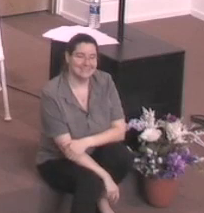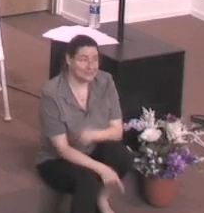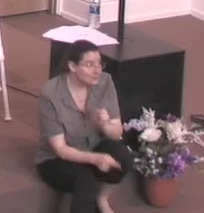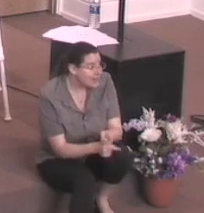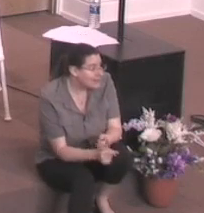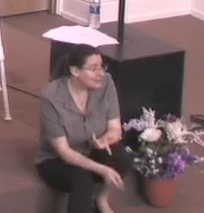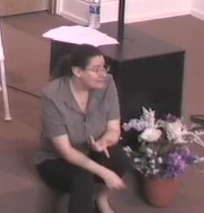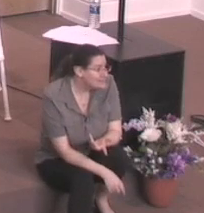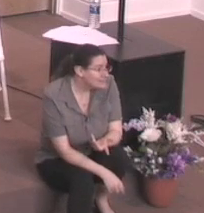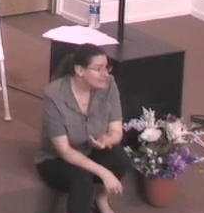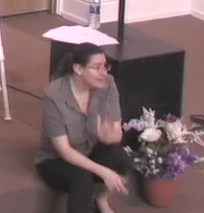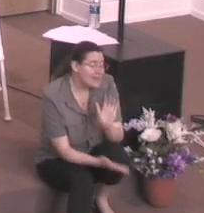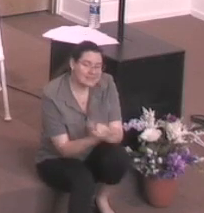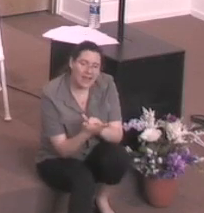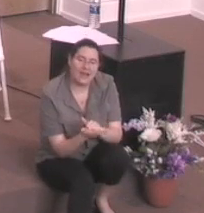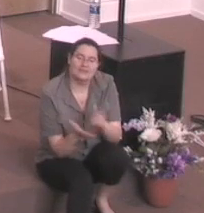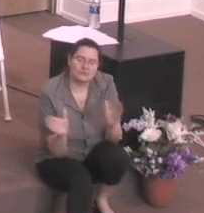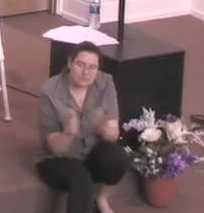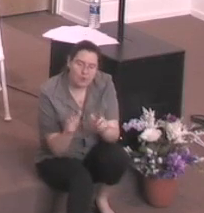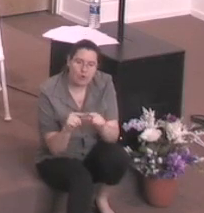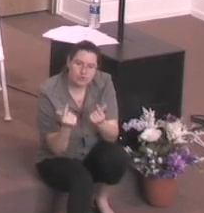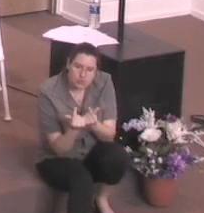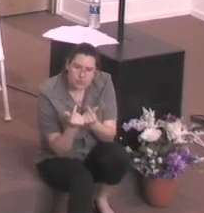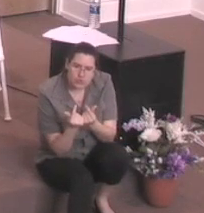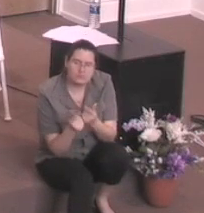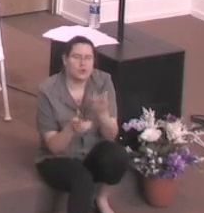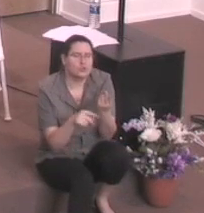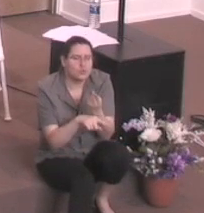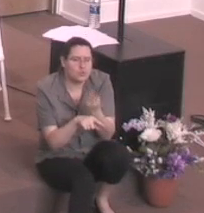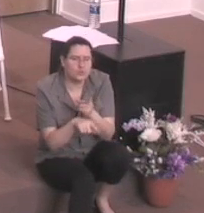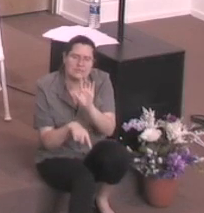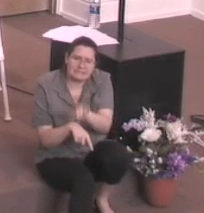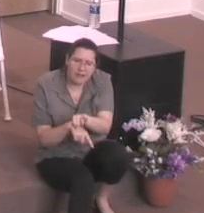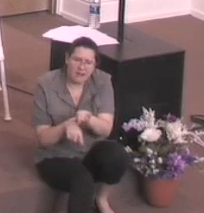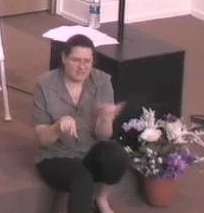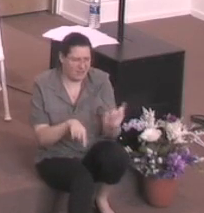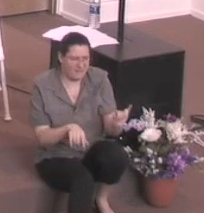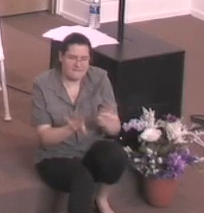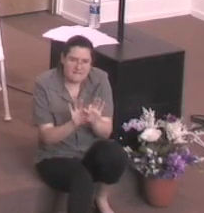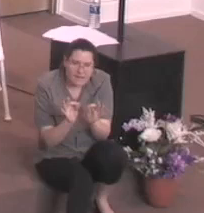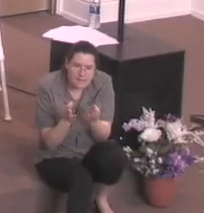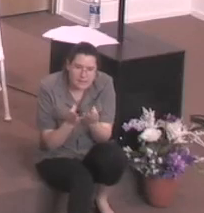Right? That's what those small groups are. Get into a family that loves you, will